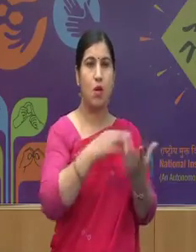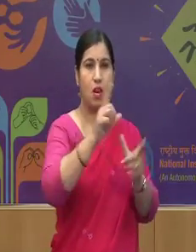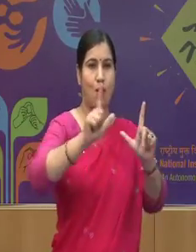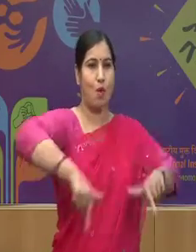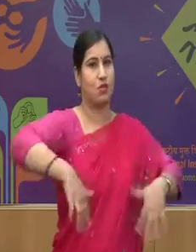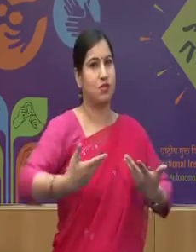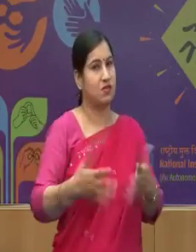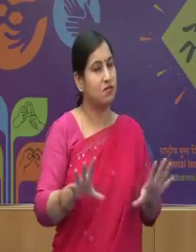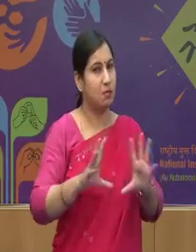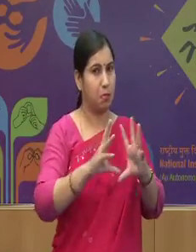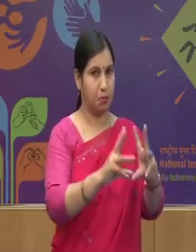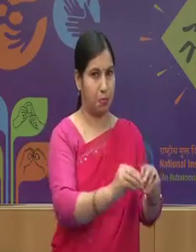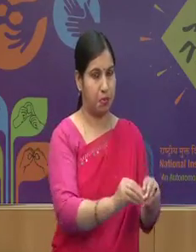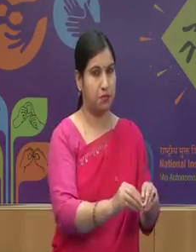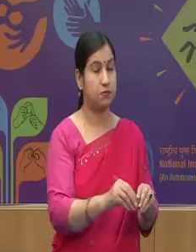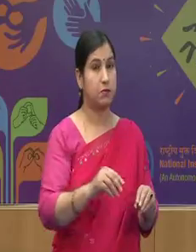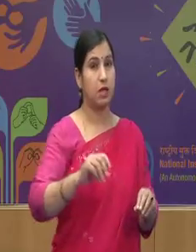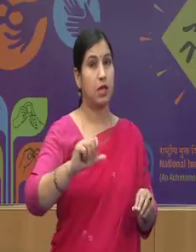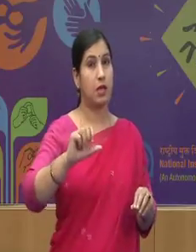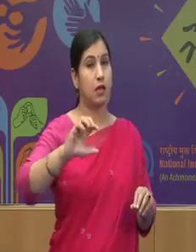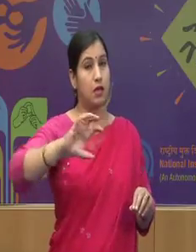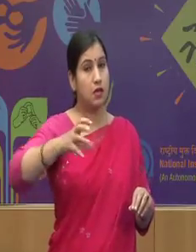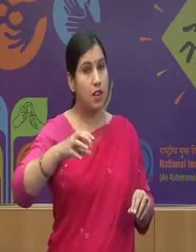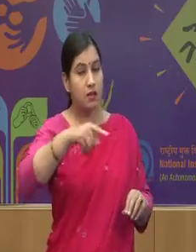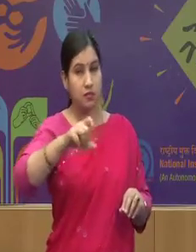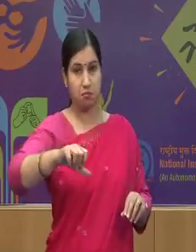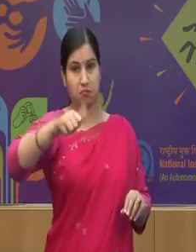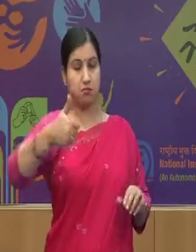destroyed by the victorious nations.